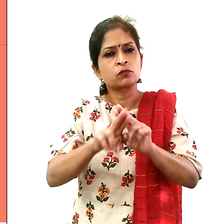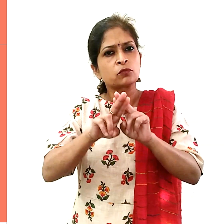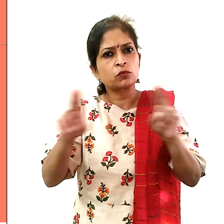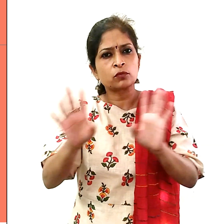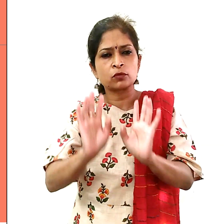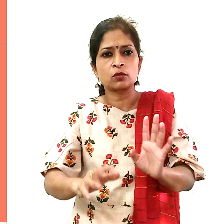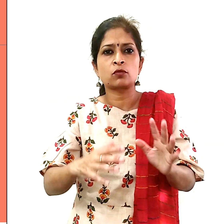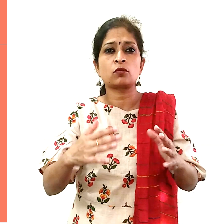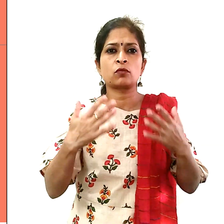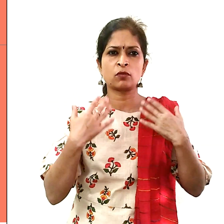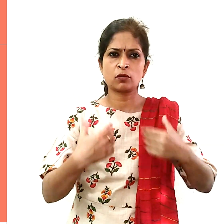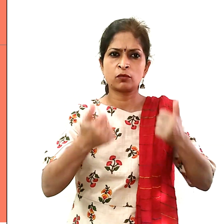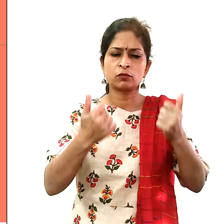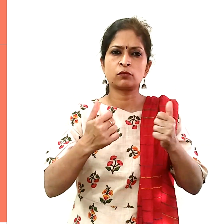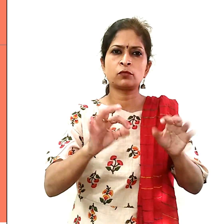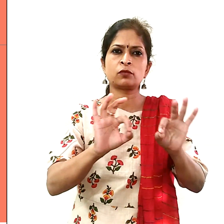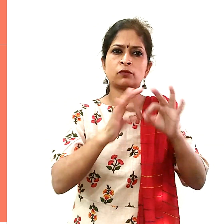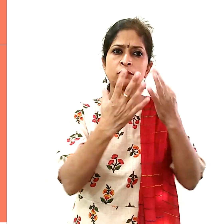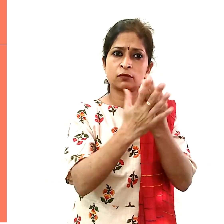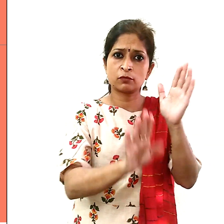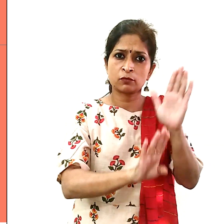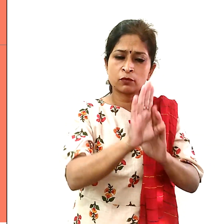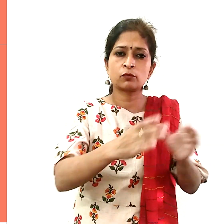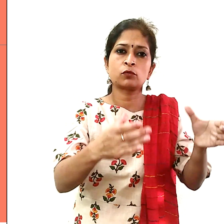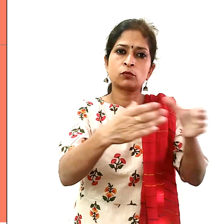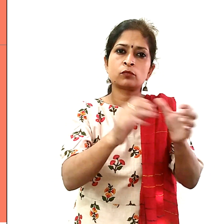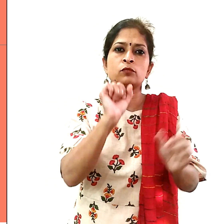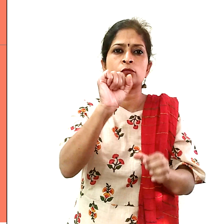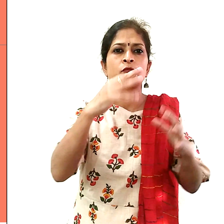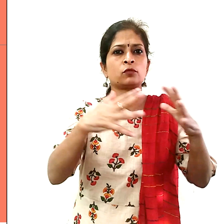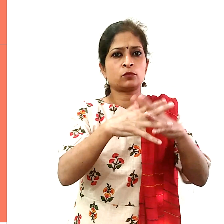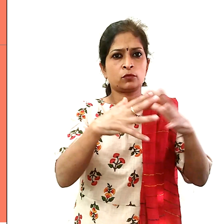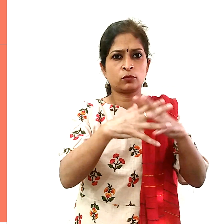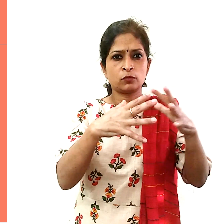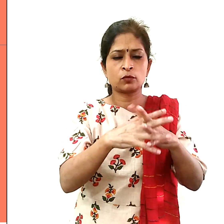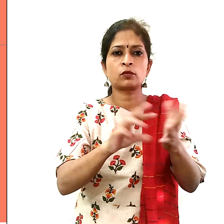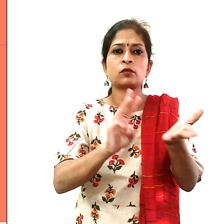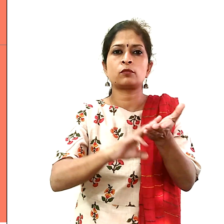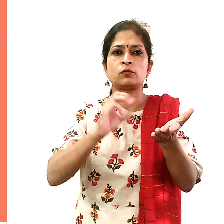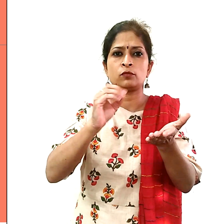public domain on the website of Ministry of Health and Family Welfare,